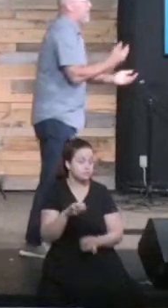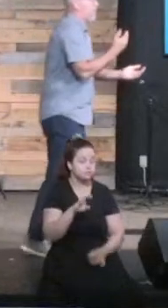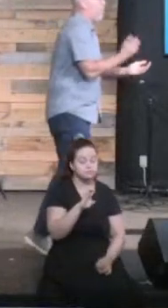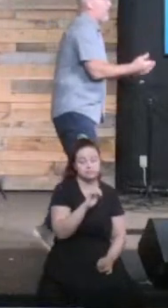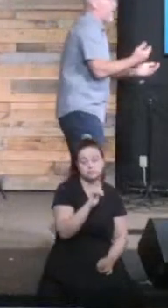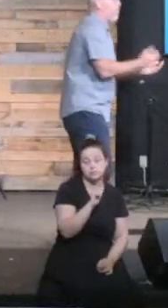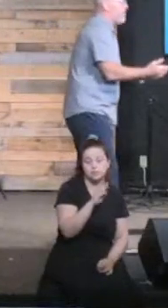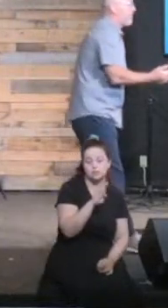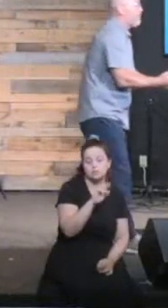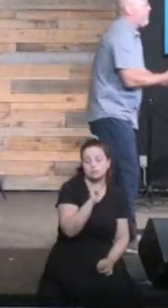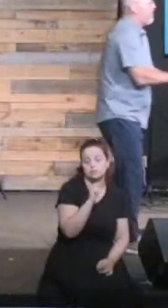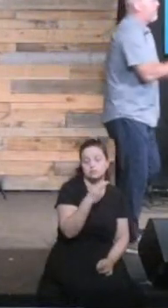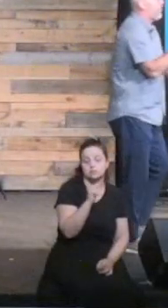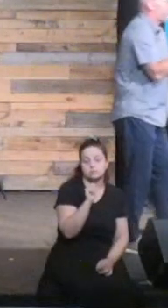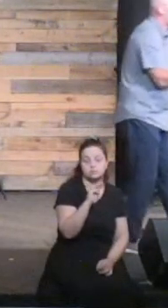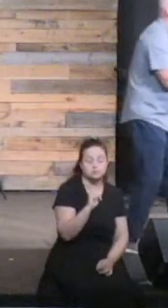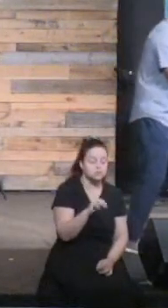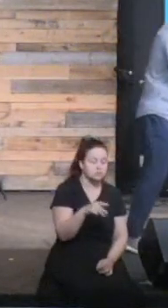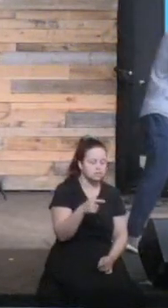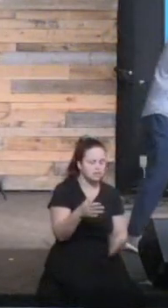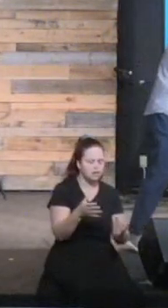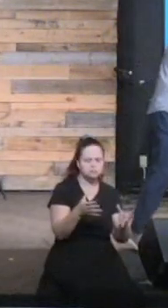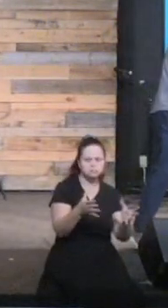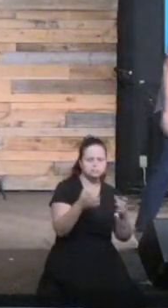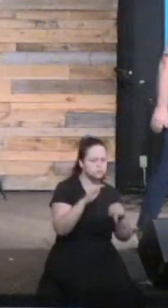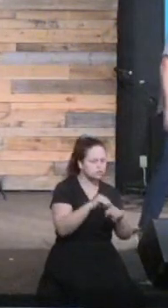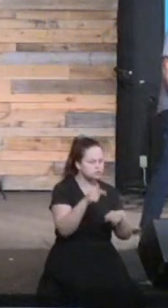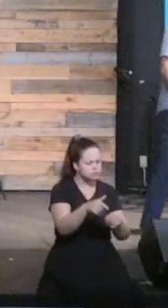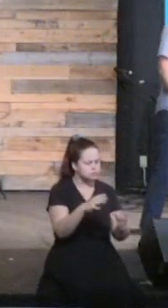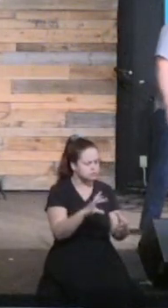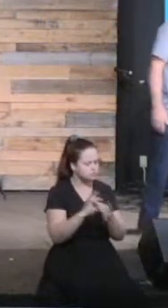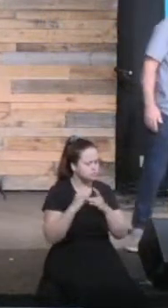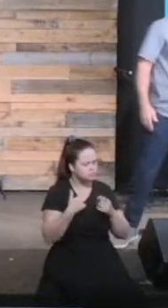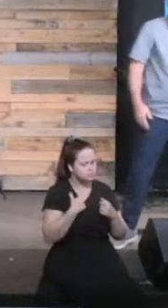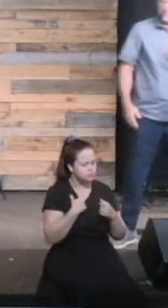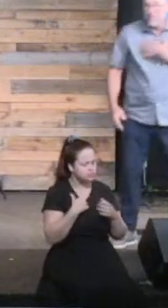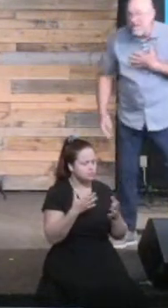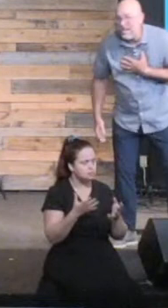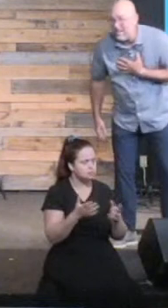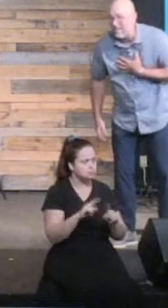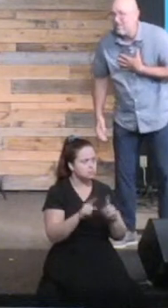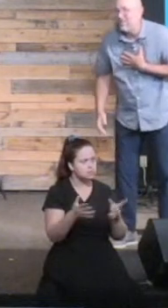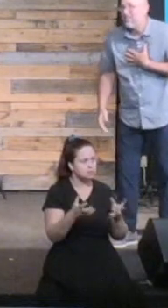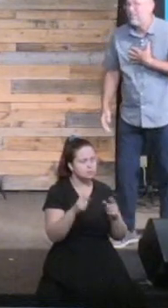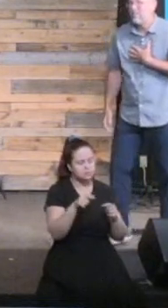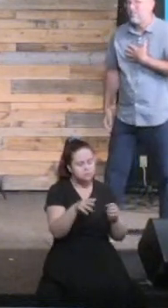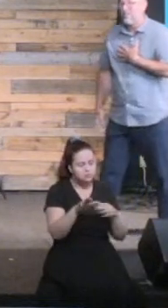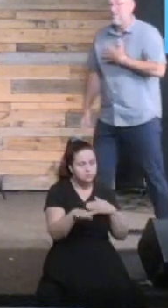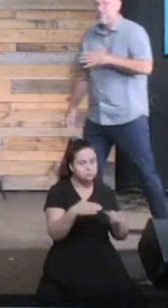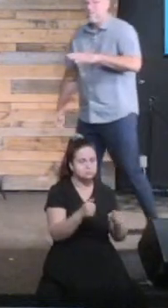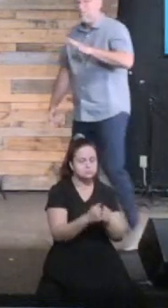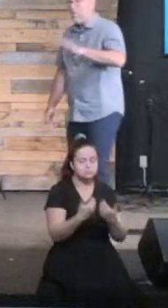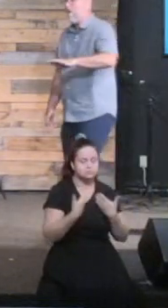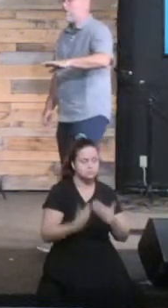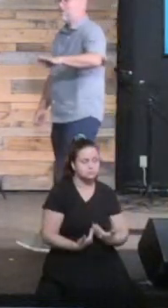be mine but what I want from you is for you to walk with me